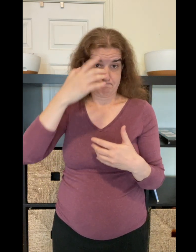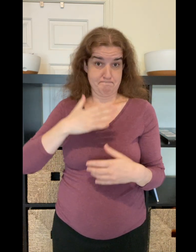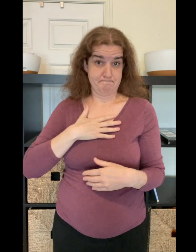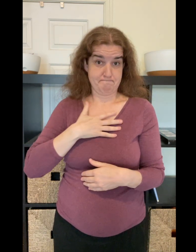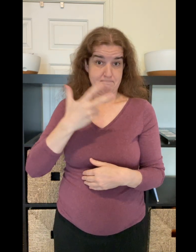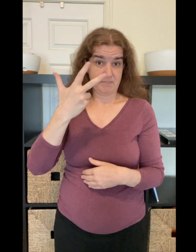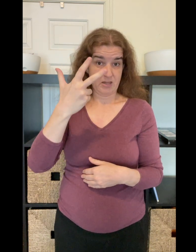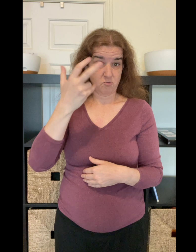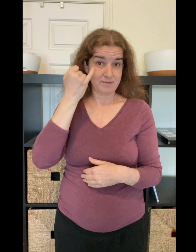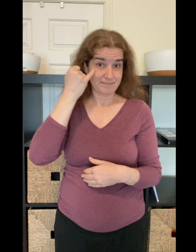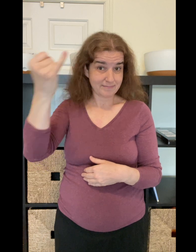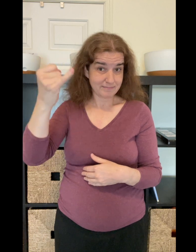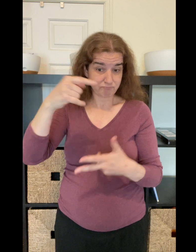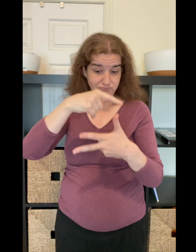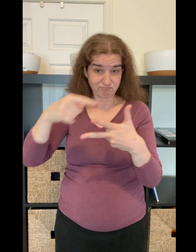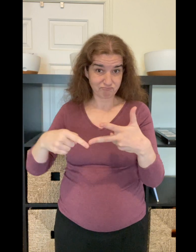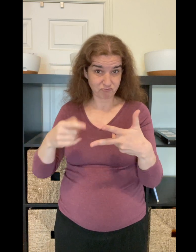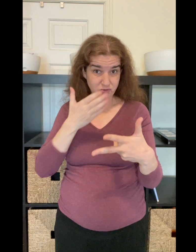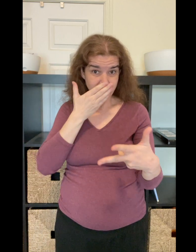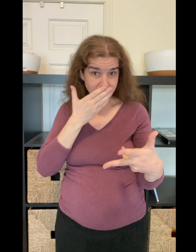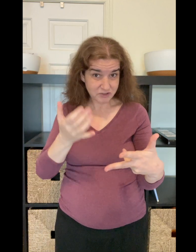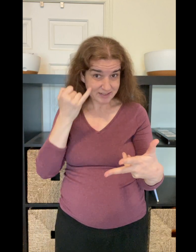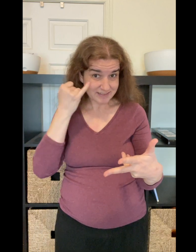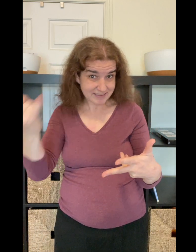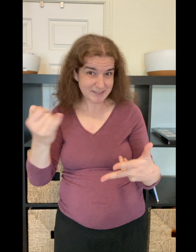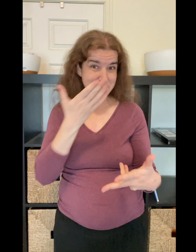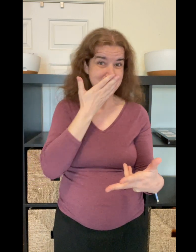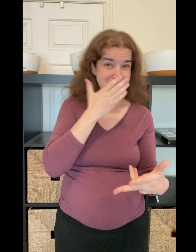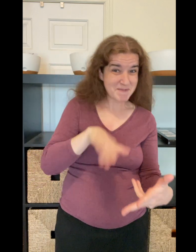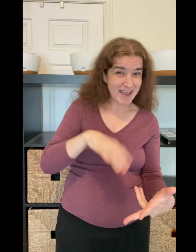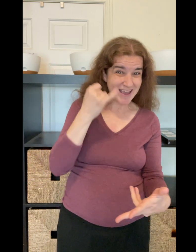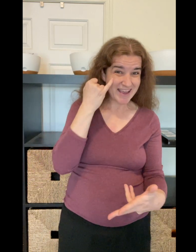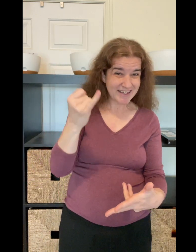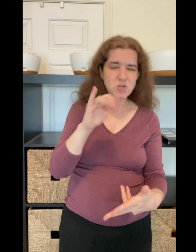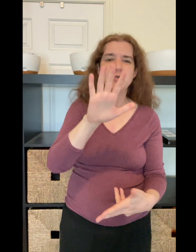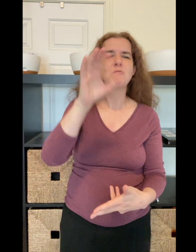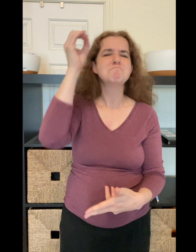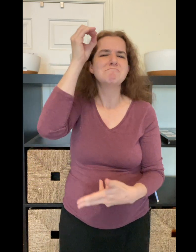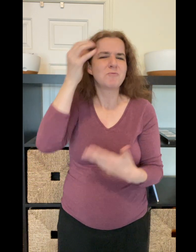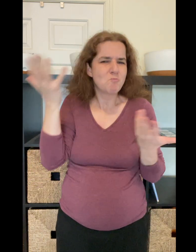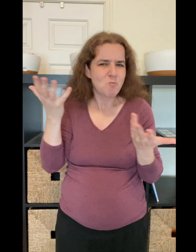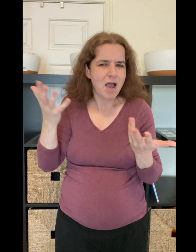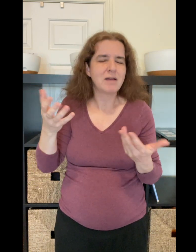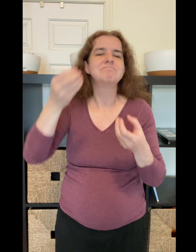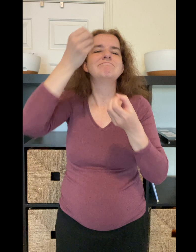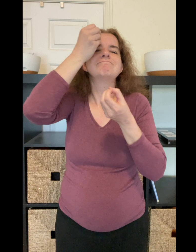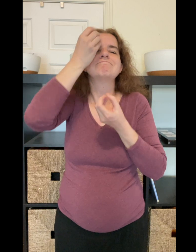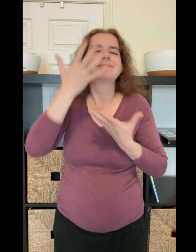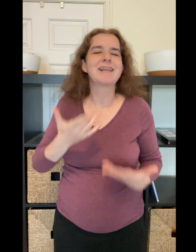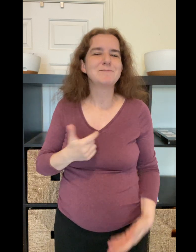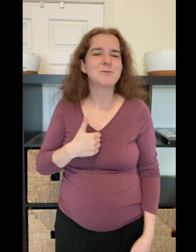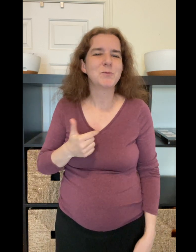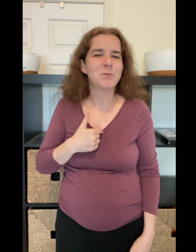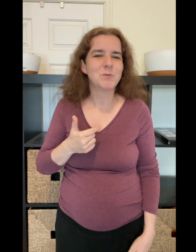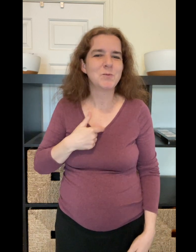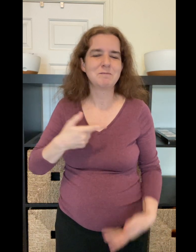here? What do you think of my 3 ideas? Do you think they're good ideas? Do you think they're bad ideas? What's your opinion? Let me